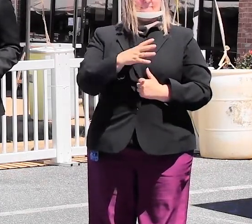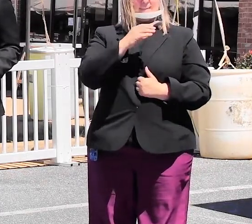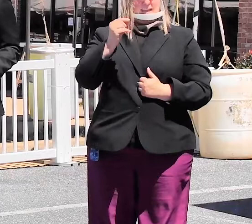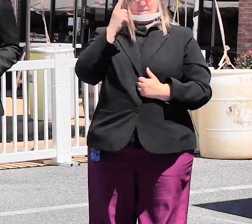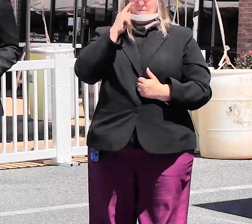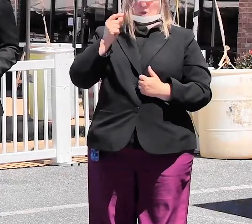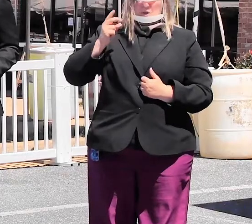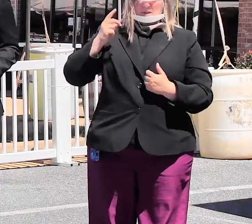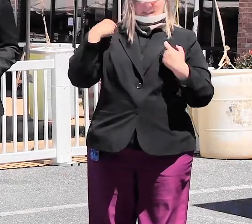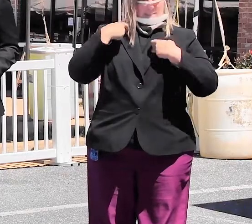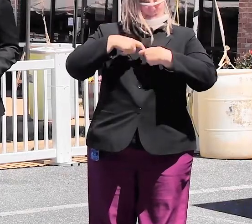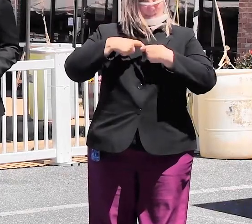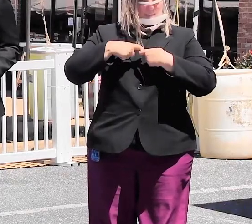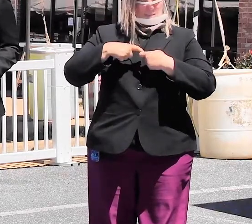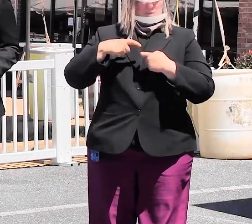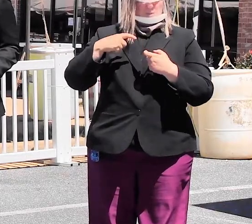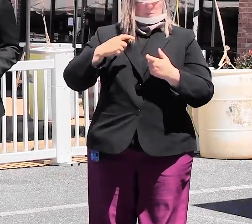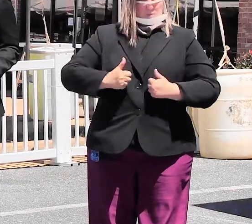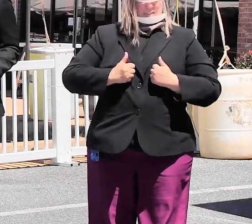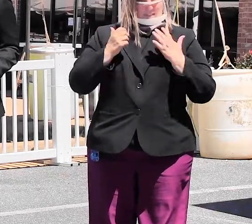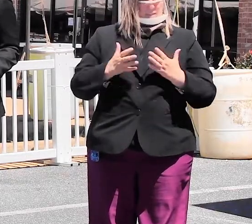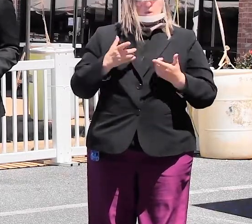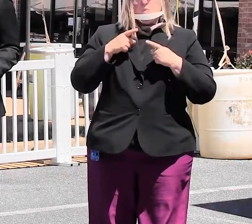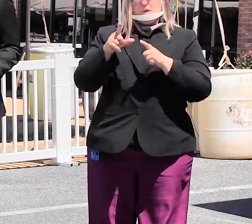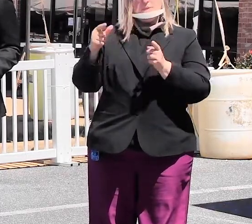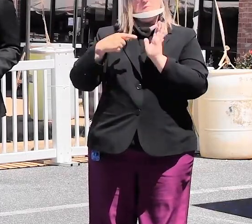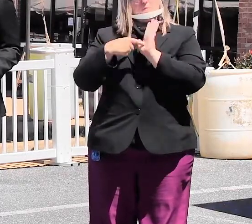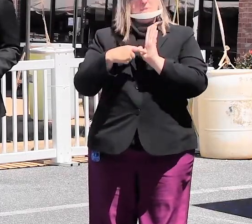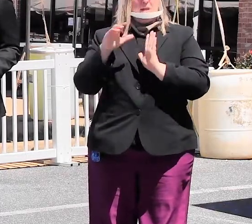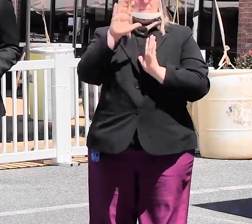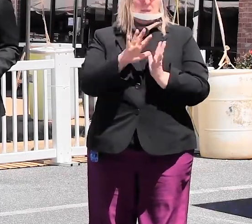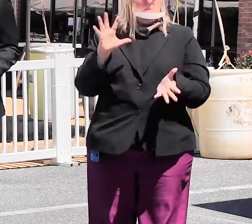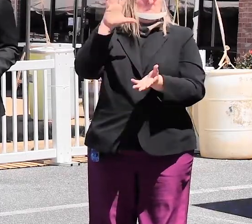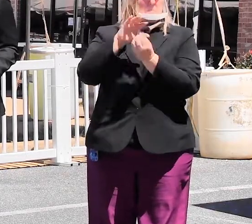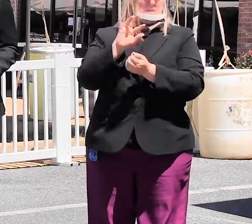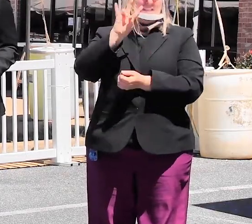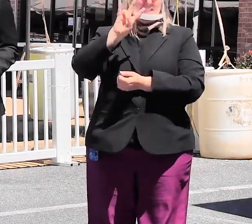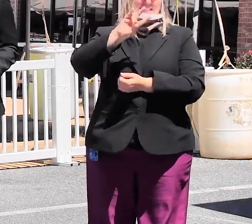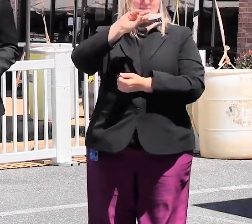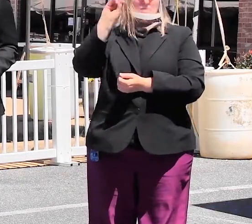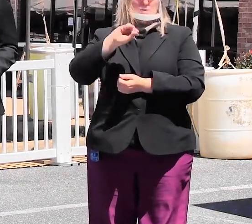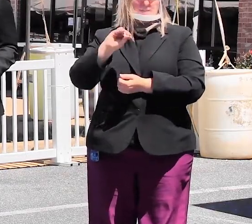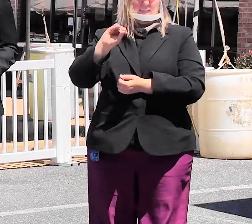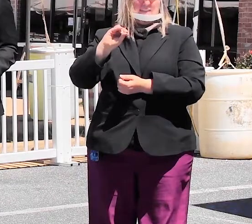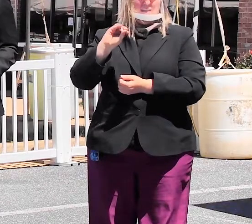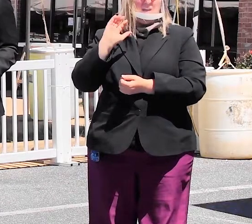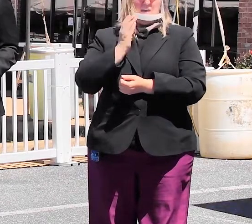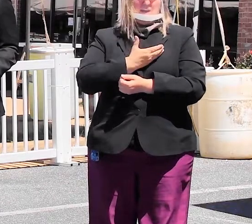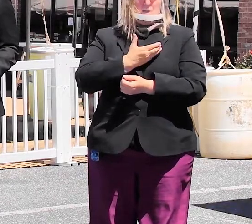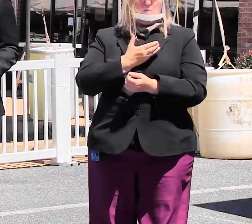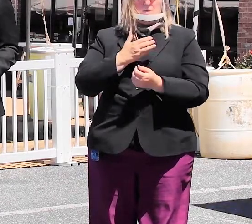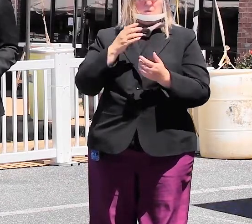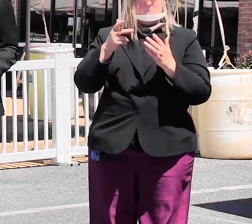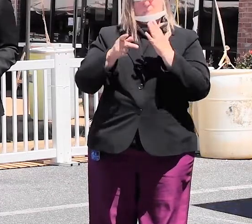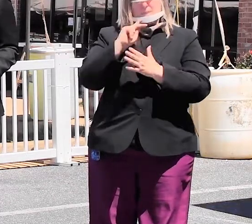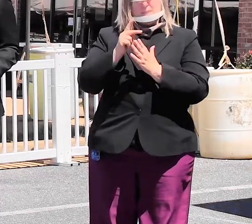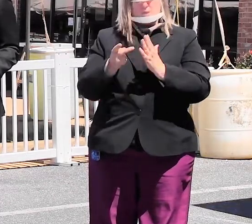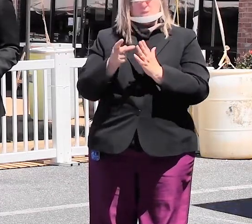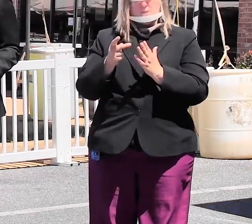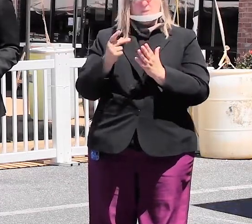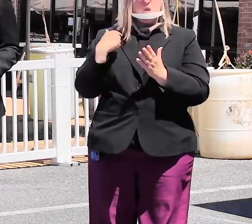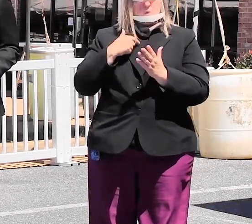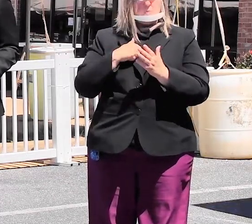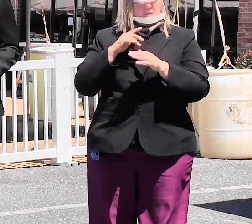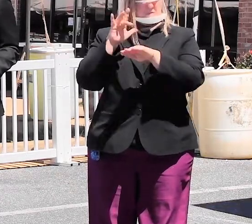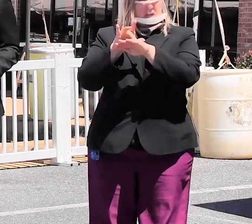And for our Hispanic residents, while they represent about 7% of our population, we've gotten to about